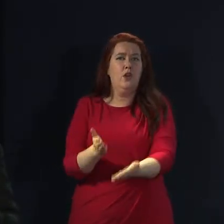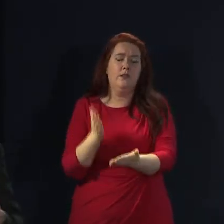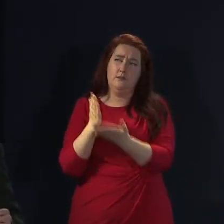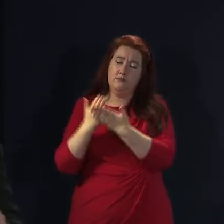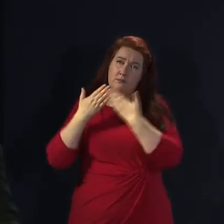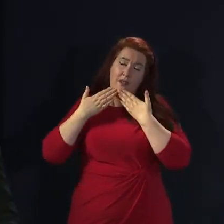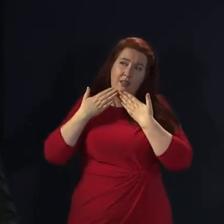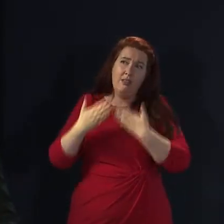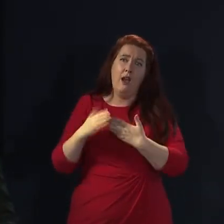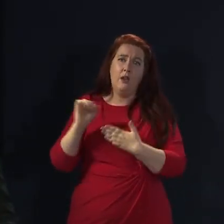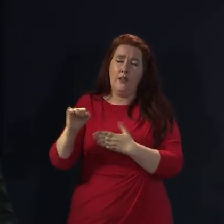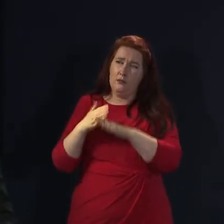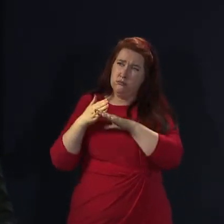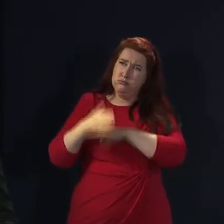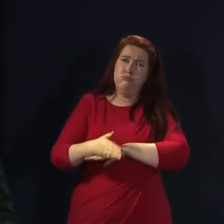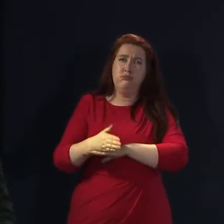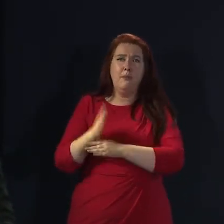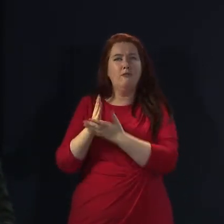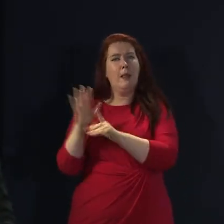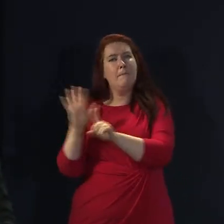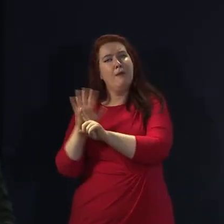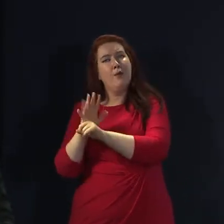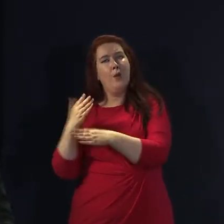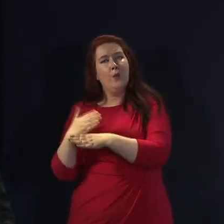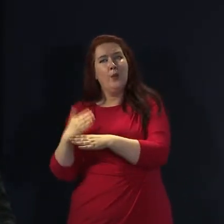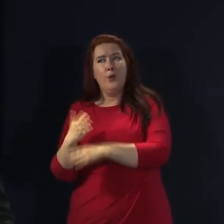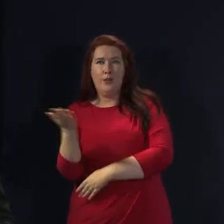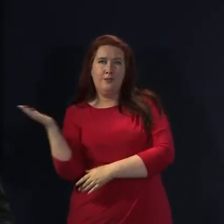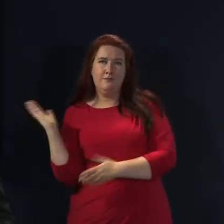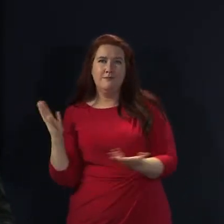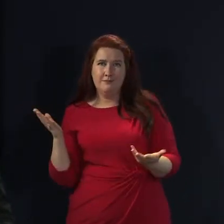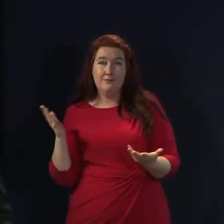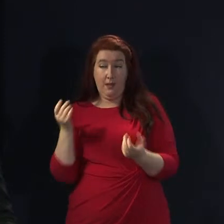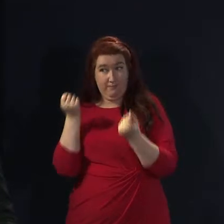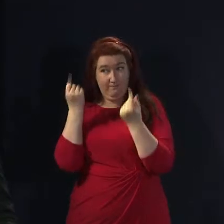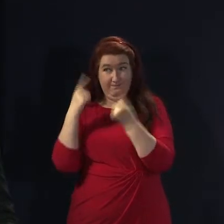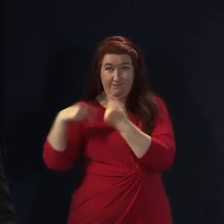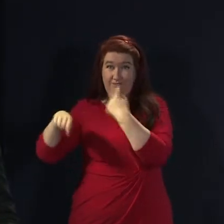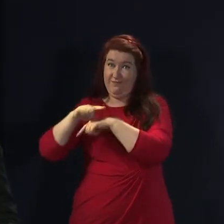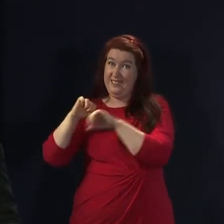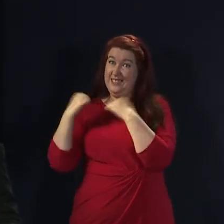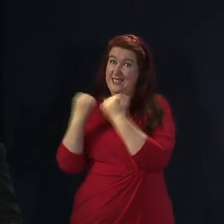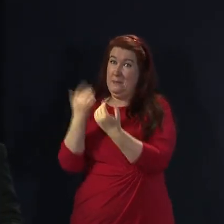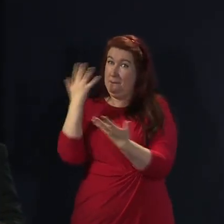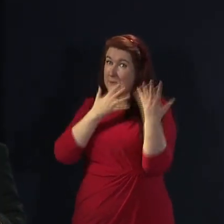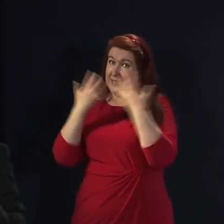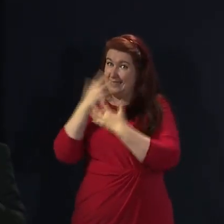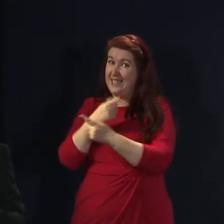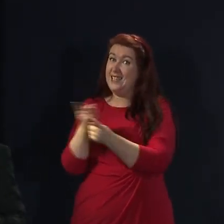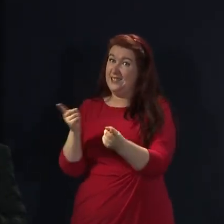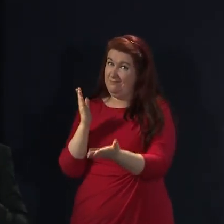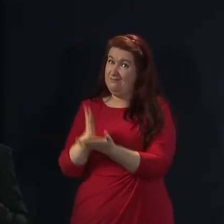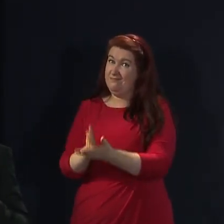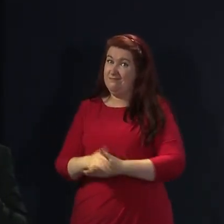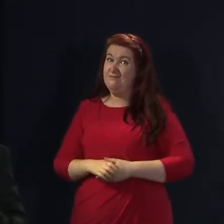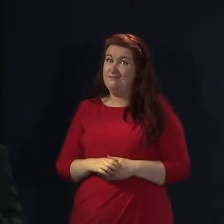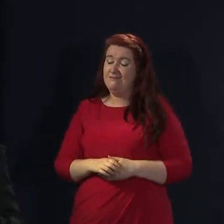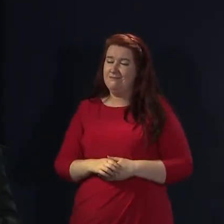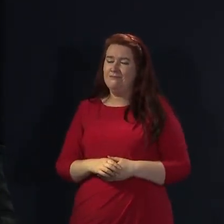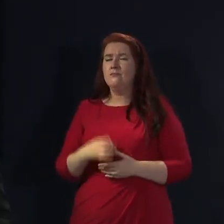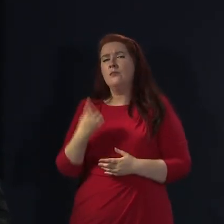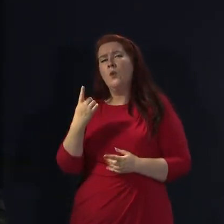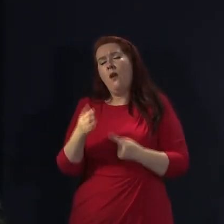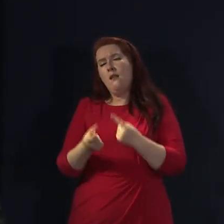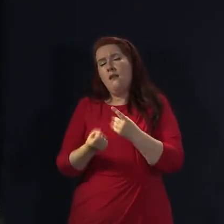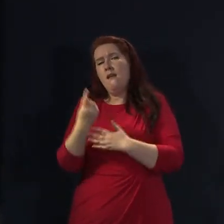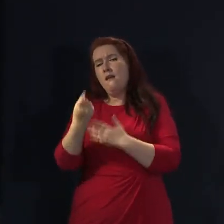they continue to contribute. I realise how busy these teams are just now. One of the features that we're occasionally seeing more often